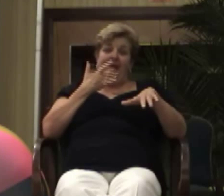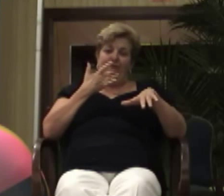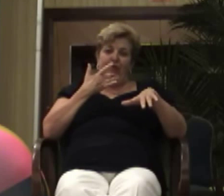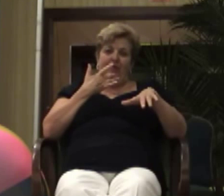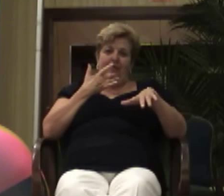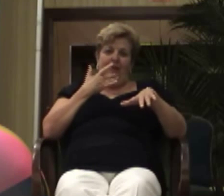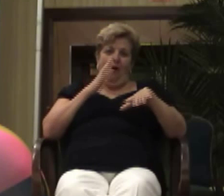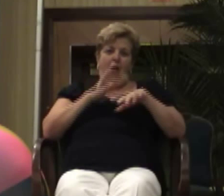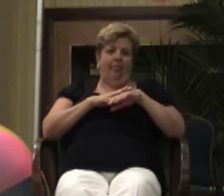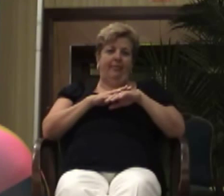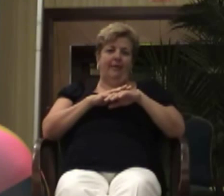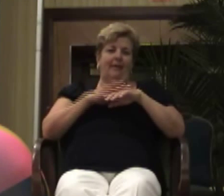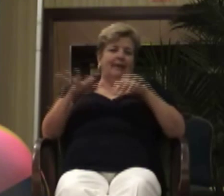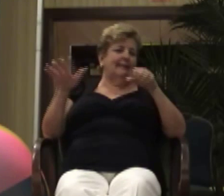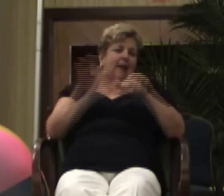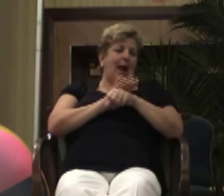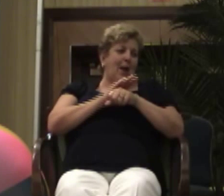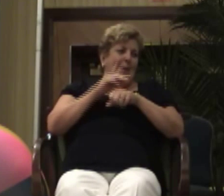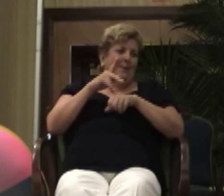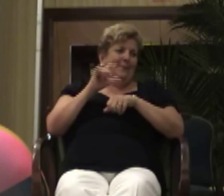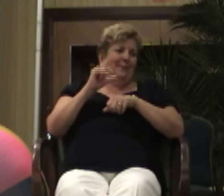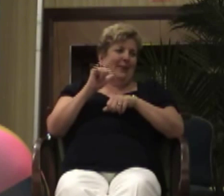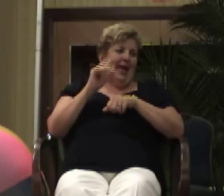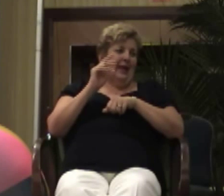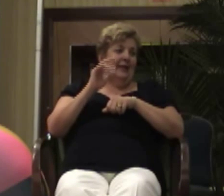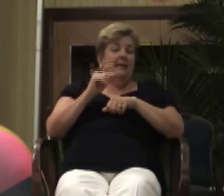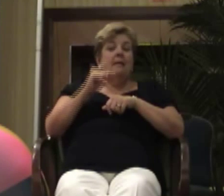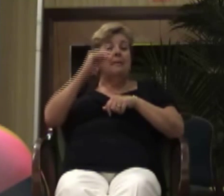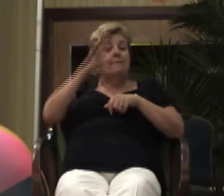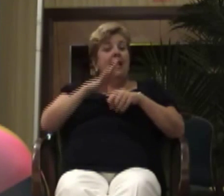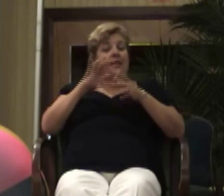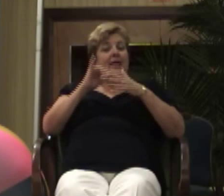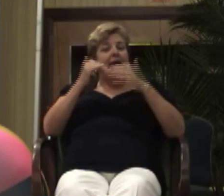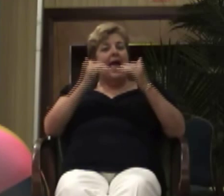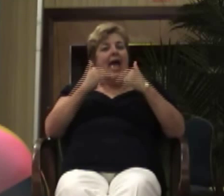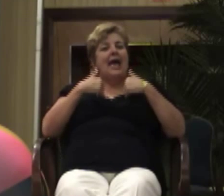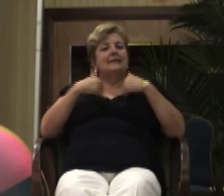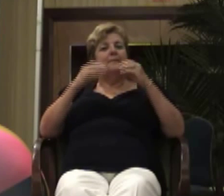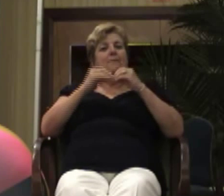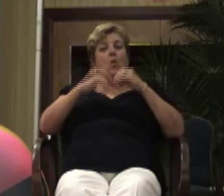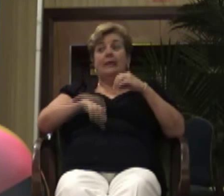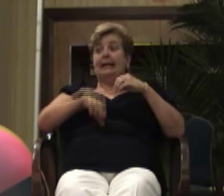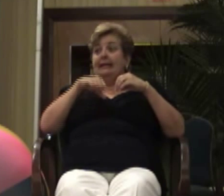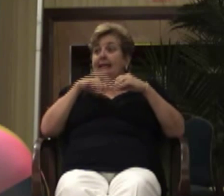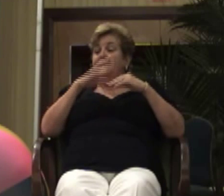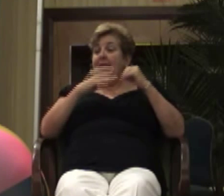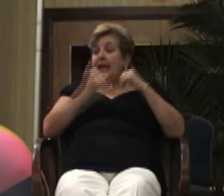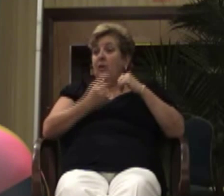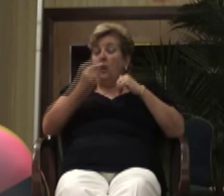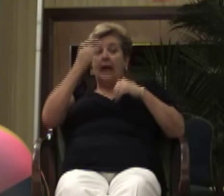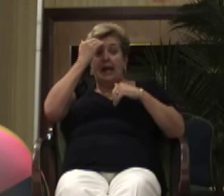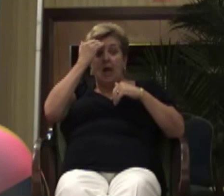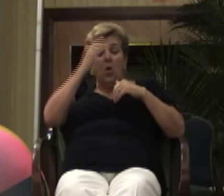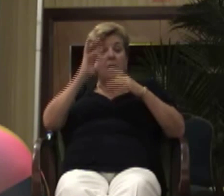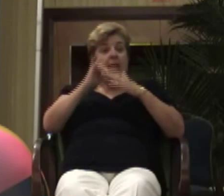planet, the man that I think has more dignity than any man I know, and that lives it, breathes it, and is it, is Tom